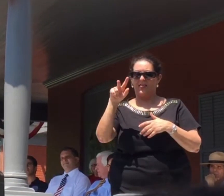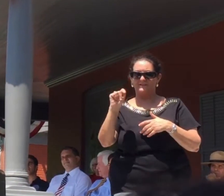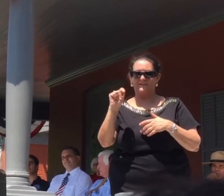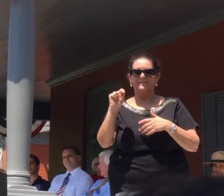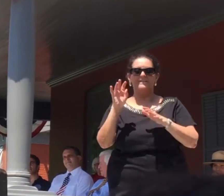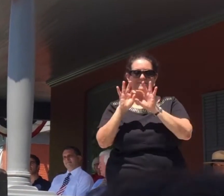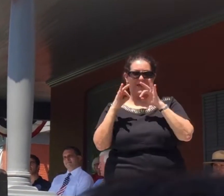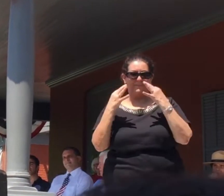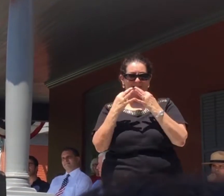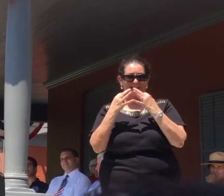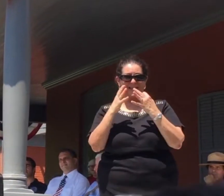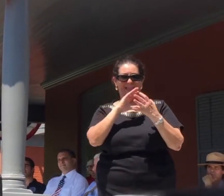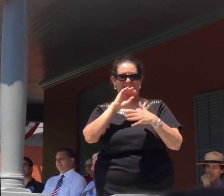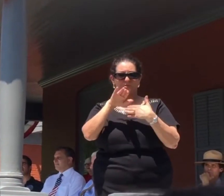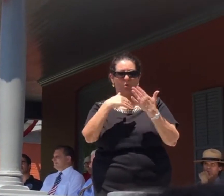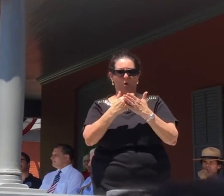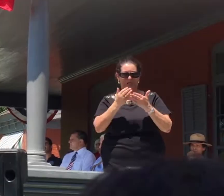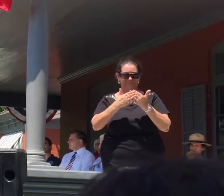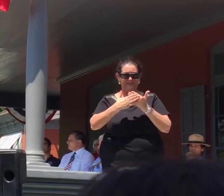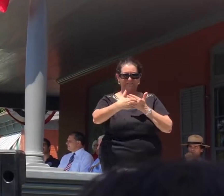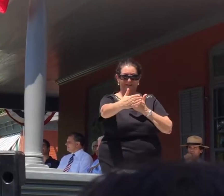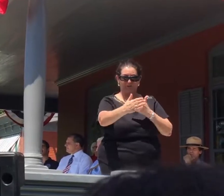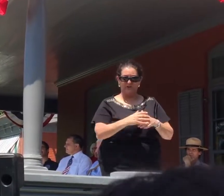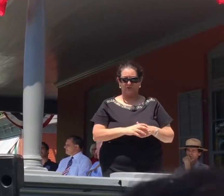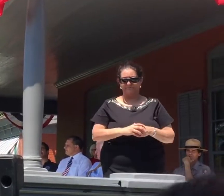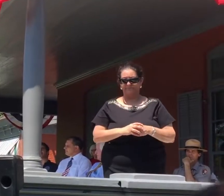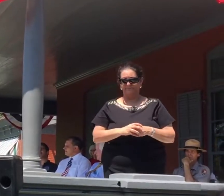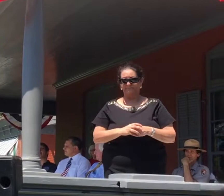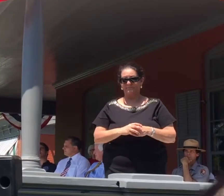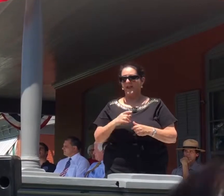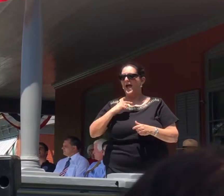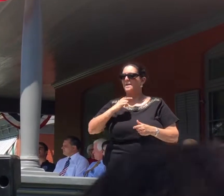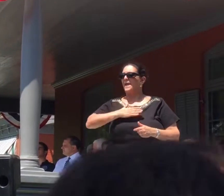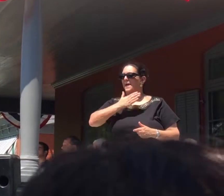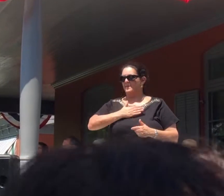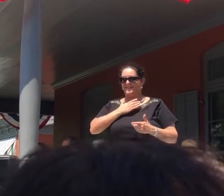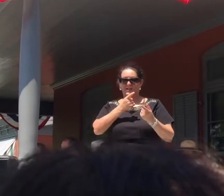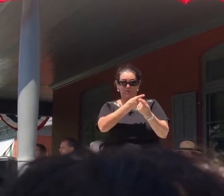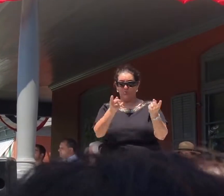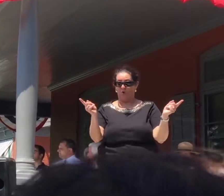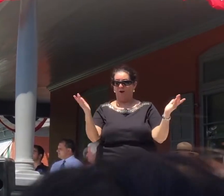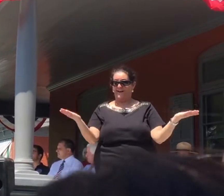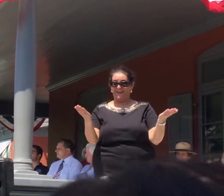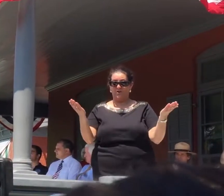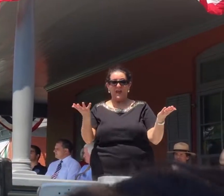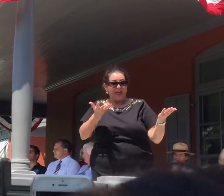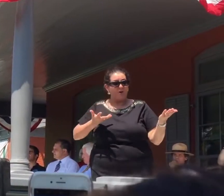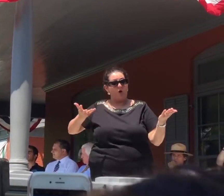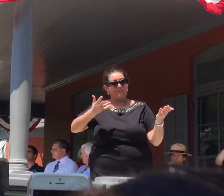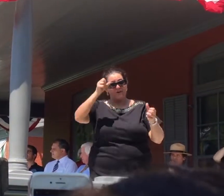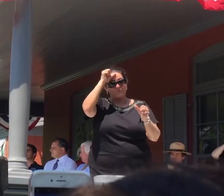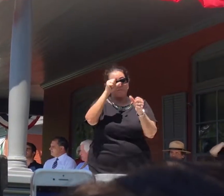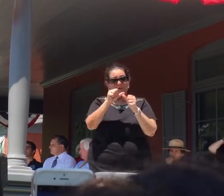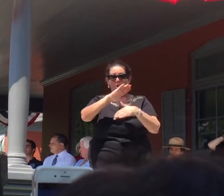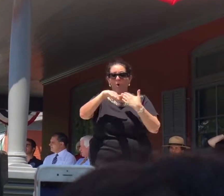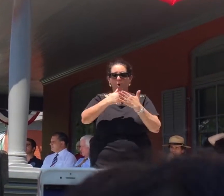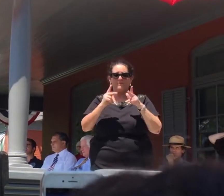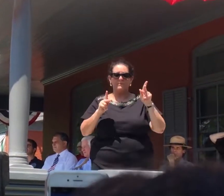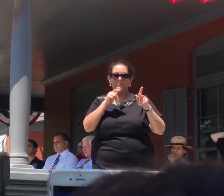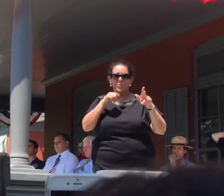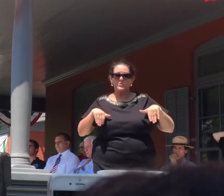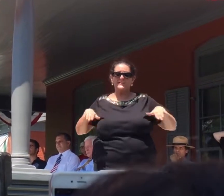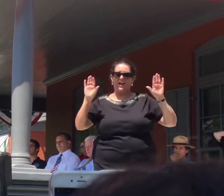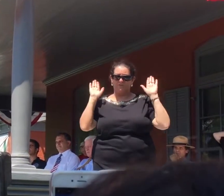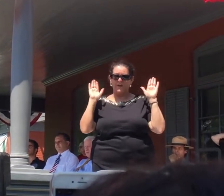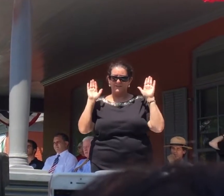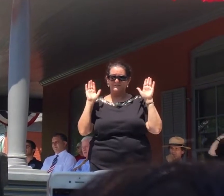of the Roosevelt administration. I'm delighted that you're here and that we remember all of those who have